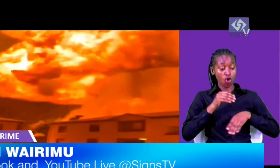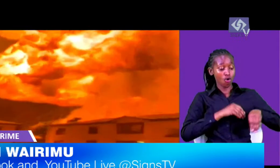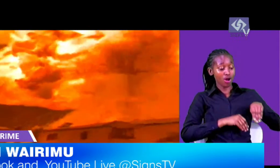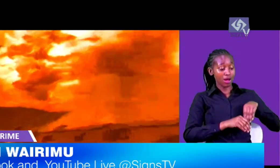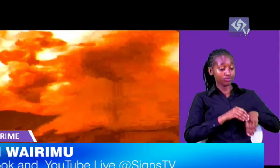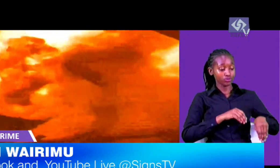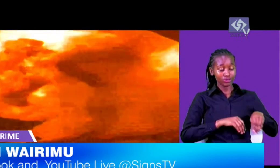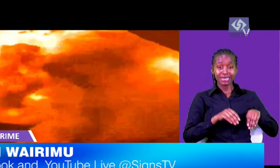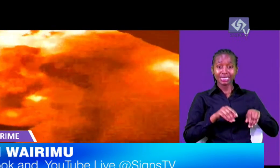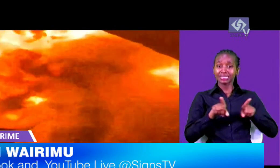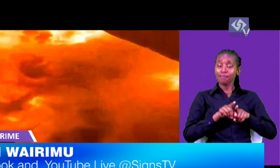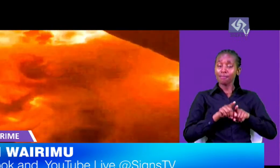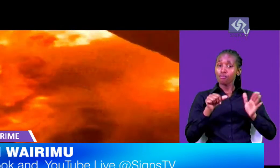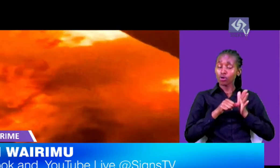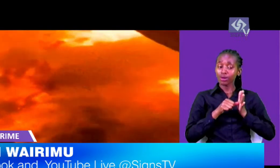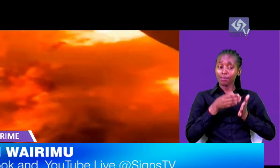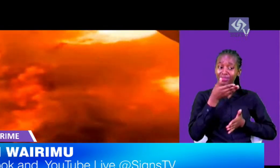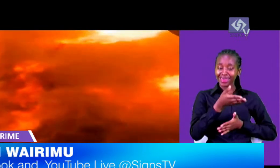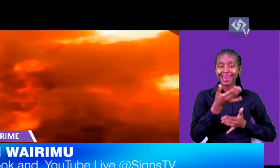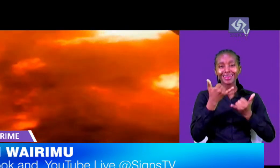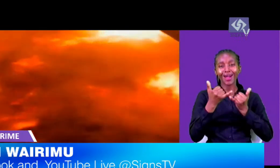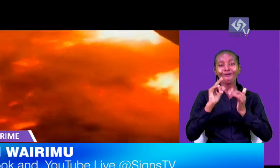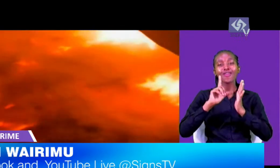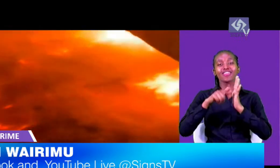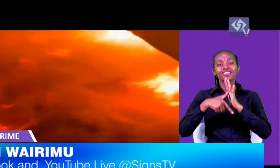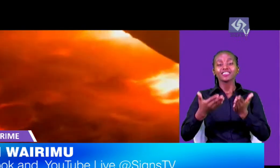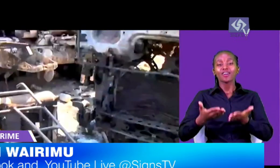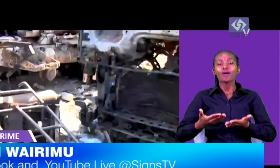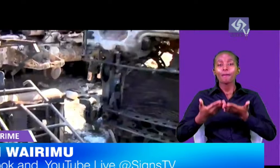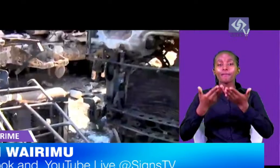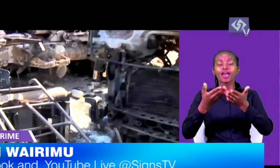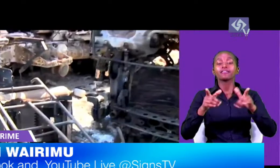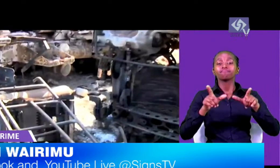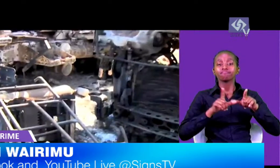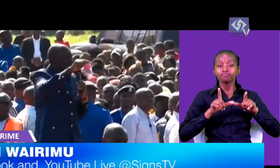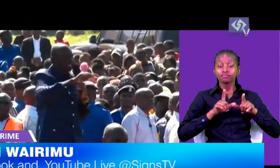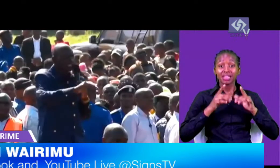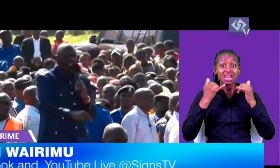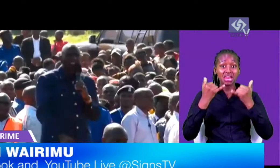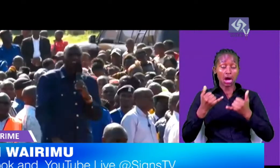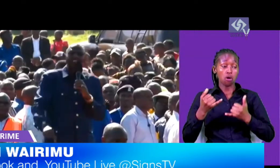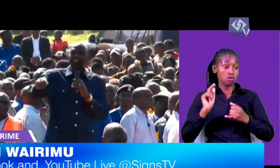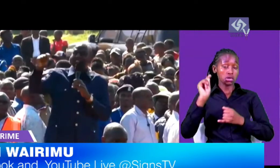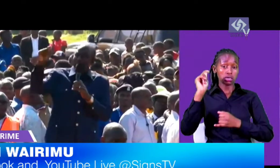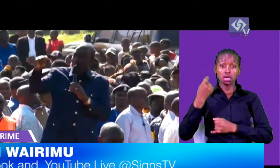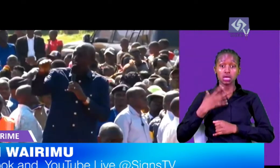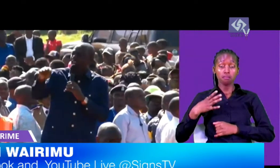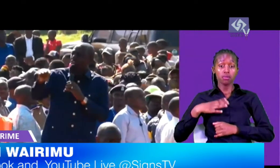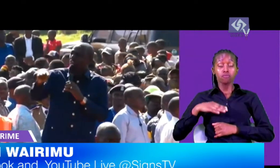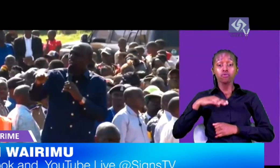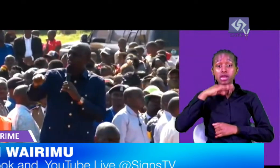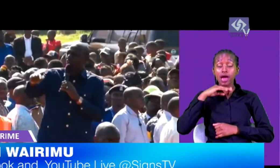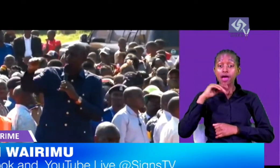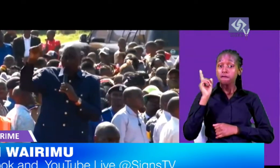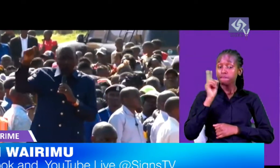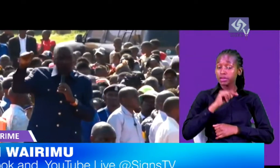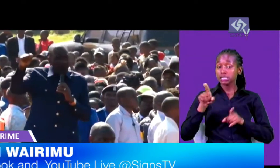licenses. Today we have injuries, we have Kenyans who have died. Those fellows who are involved in